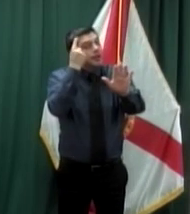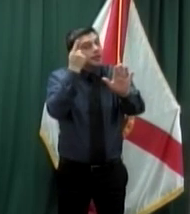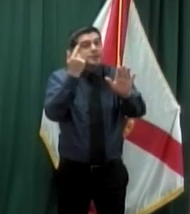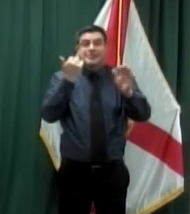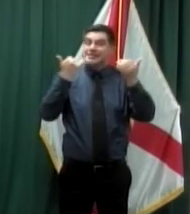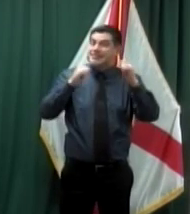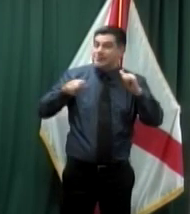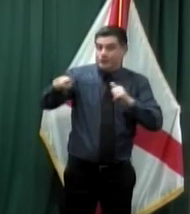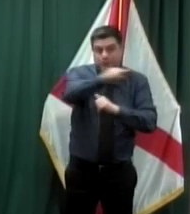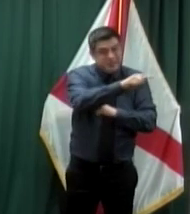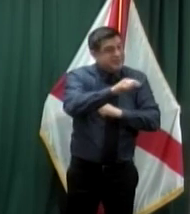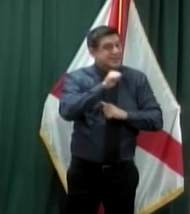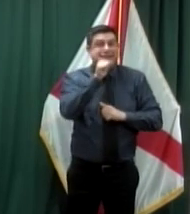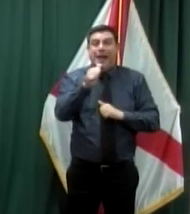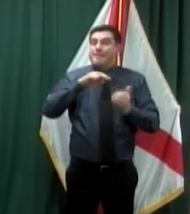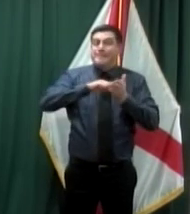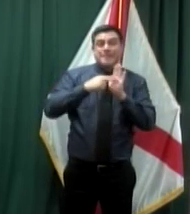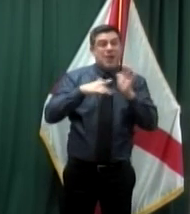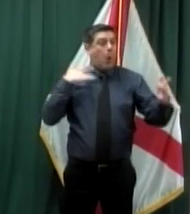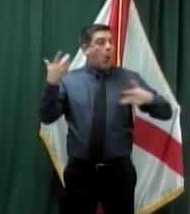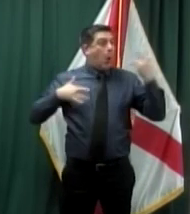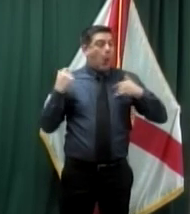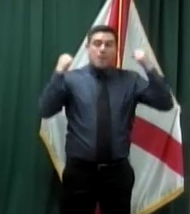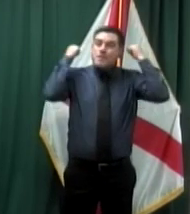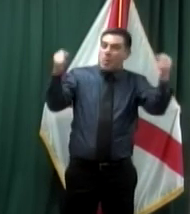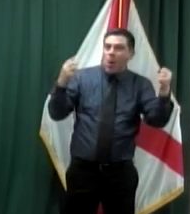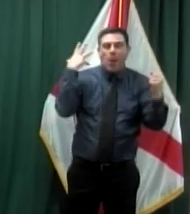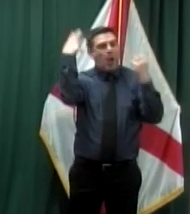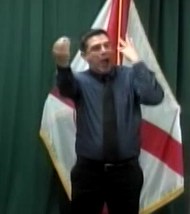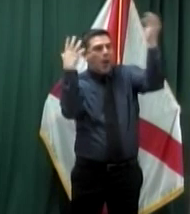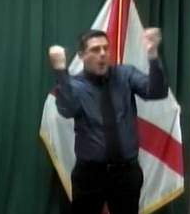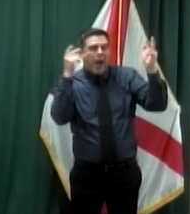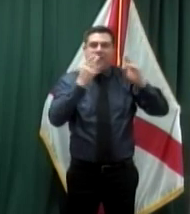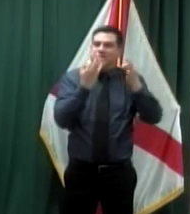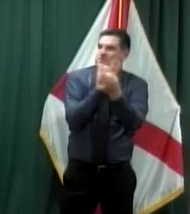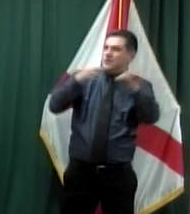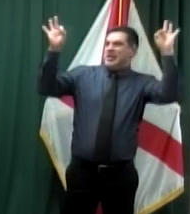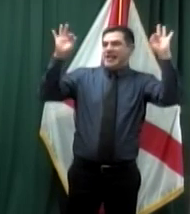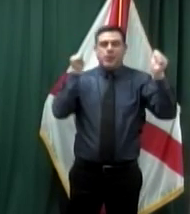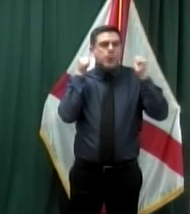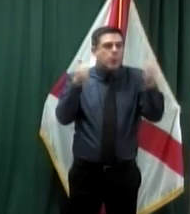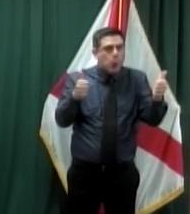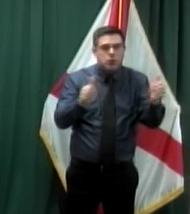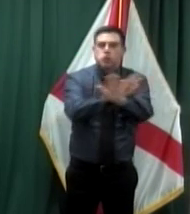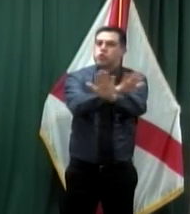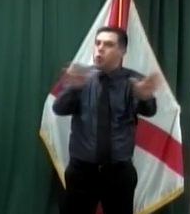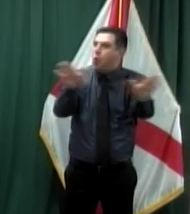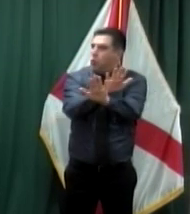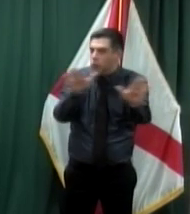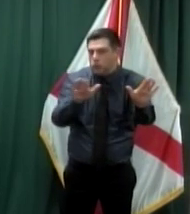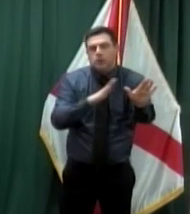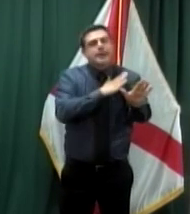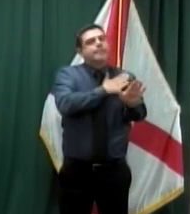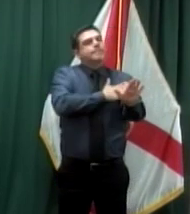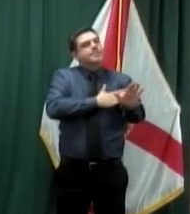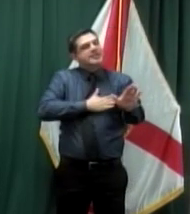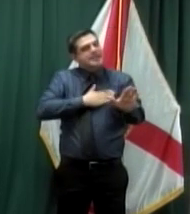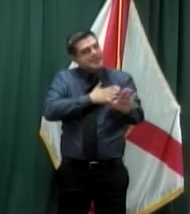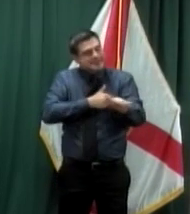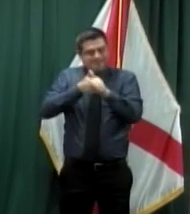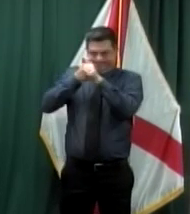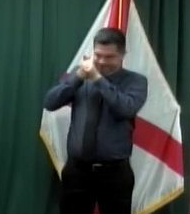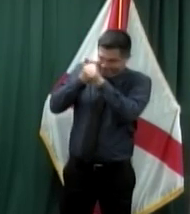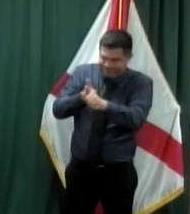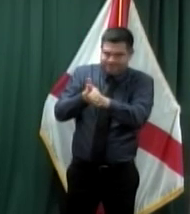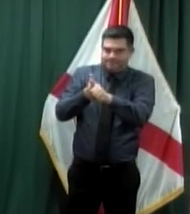this. So we still encourage you to be vigilant and to follow those guidance that are out there as far as wearing masks if you're less than